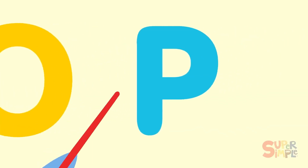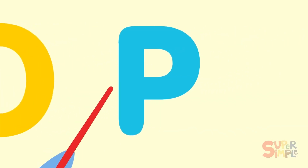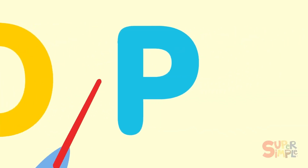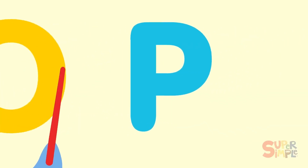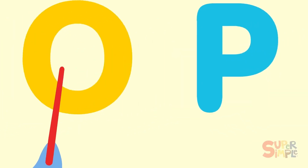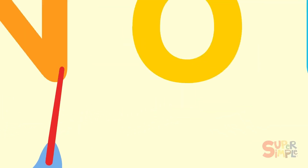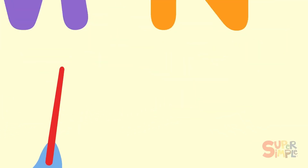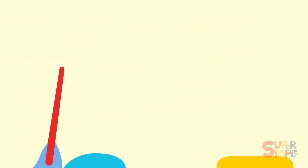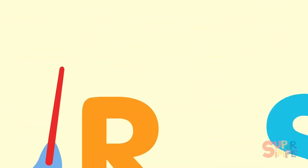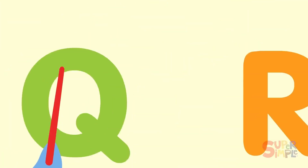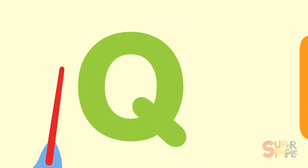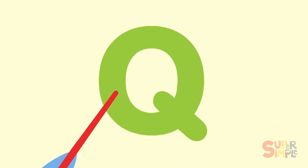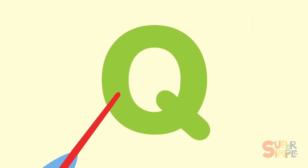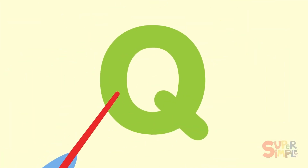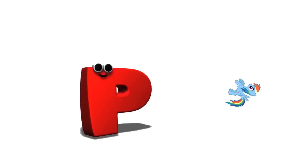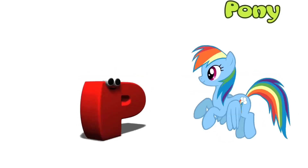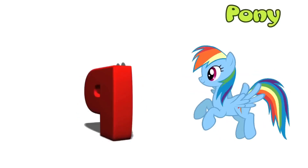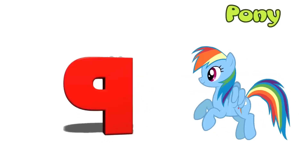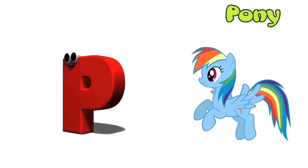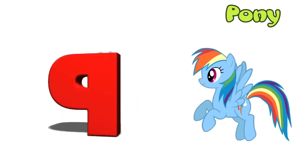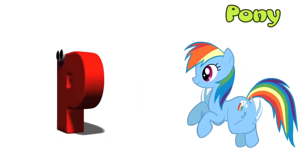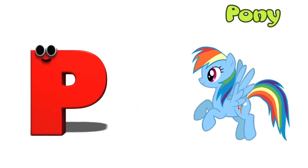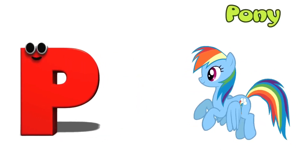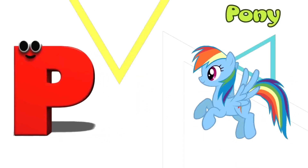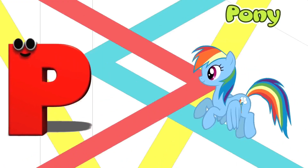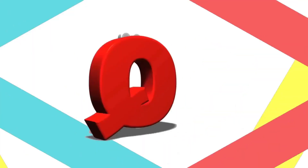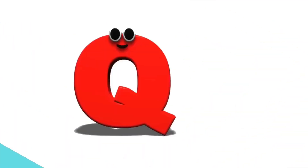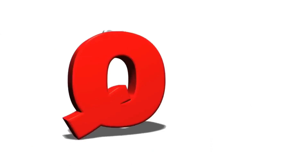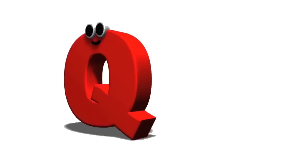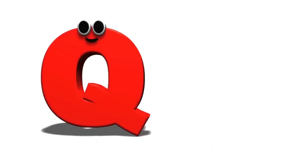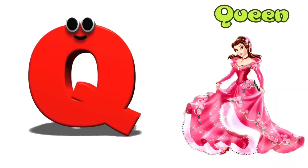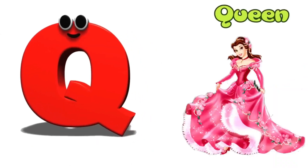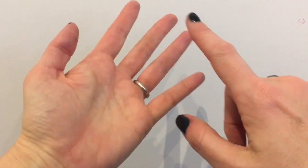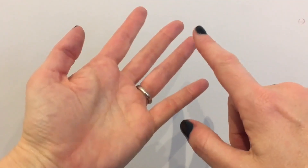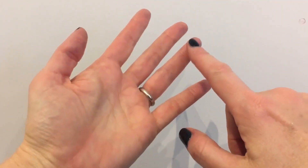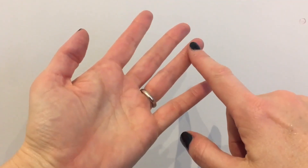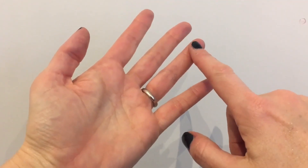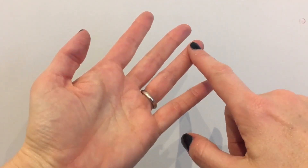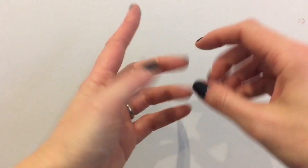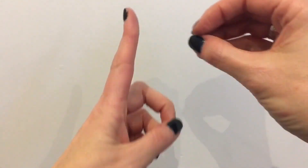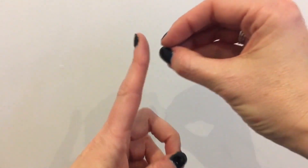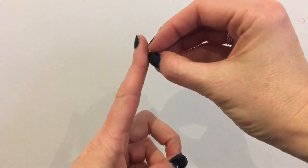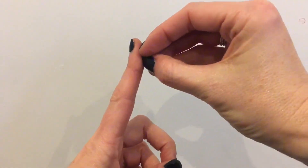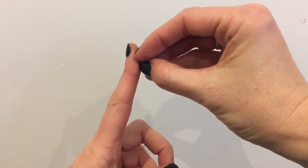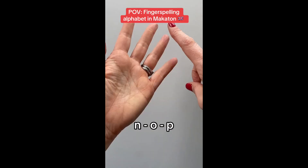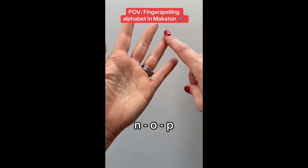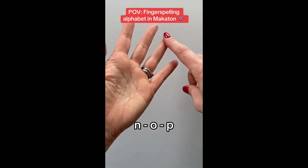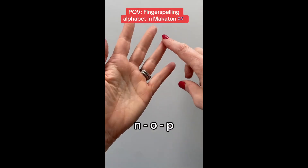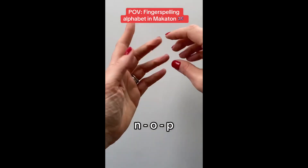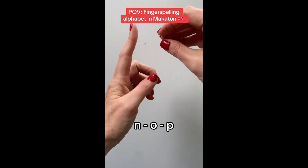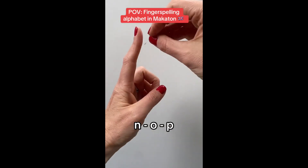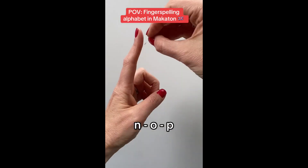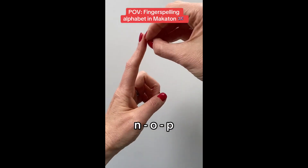P, Q, P, pony, Q is for queen. O, P, O,